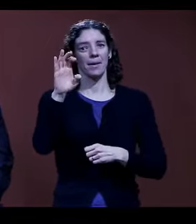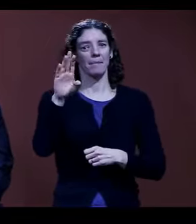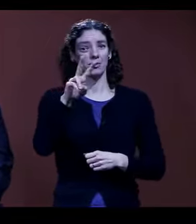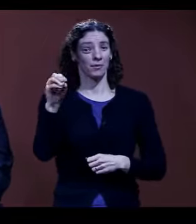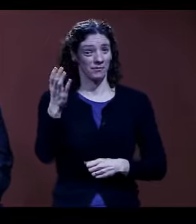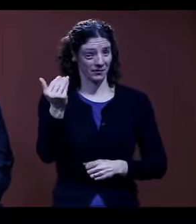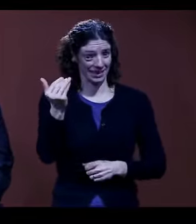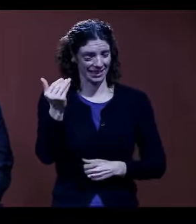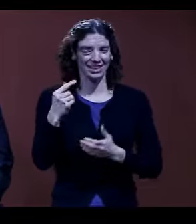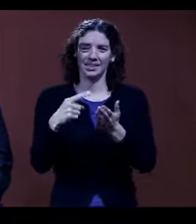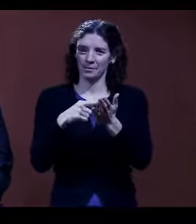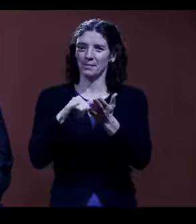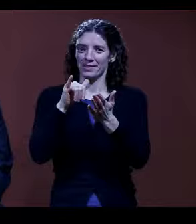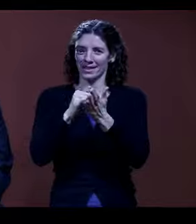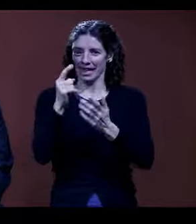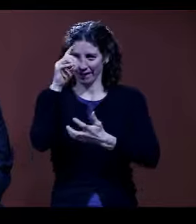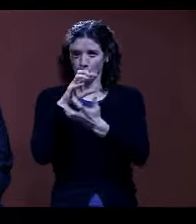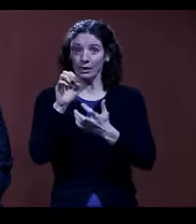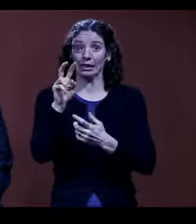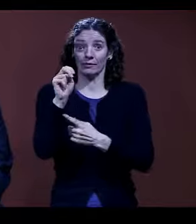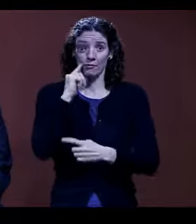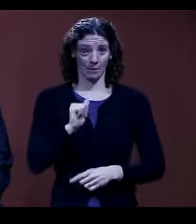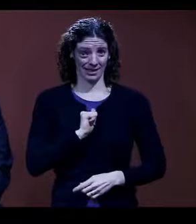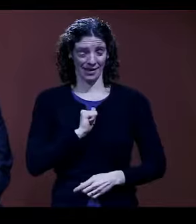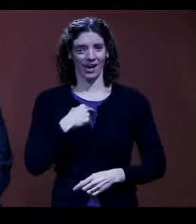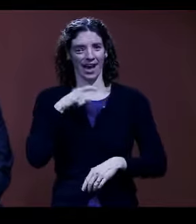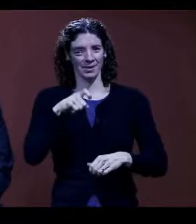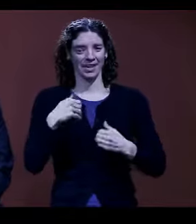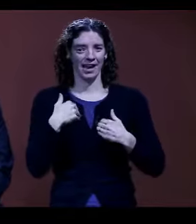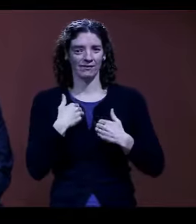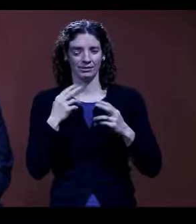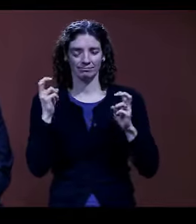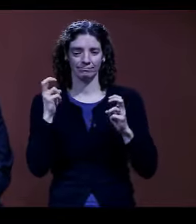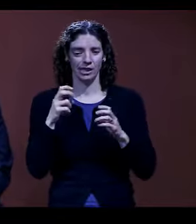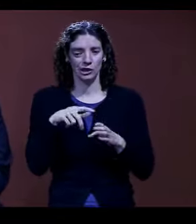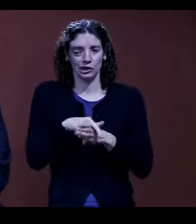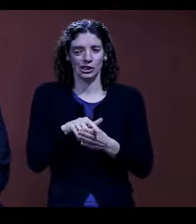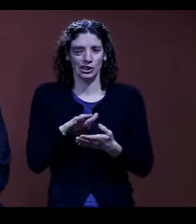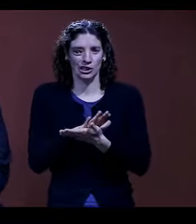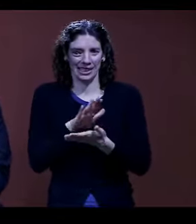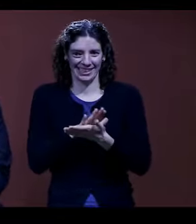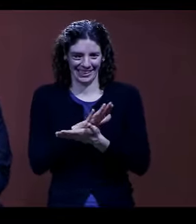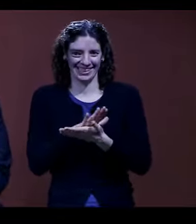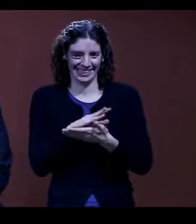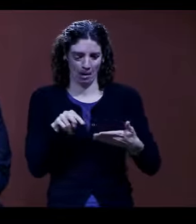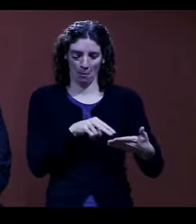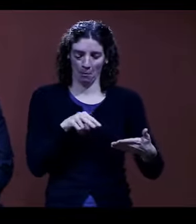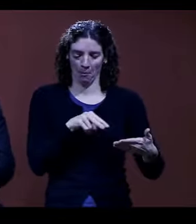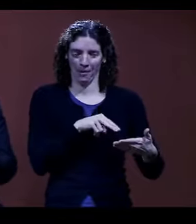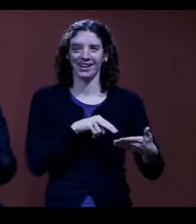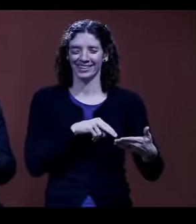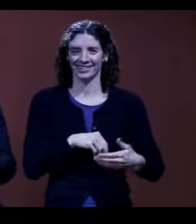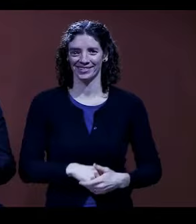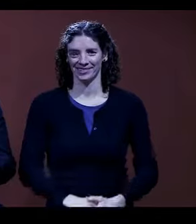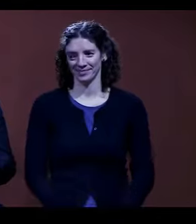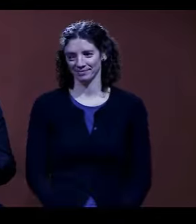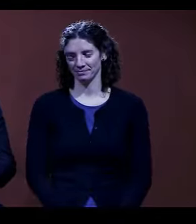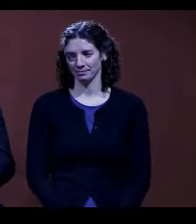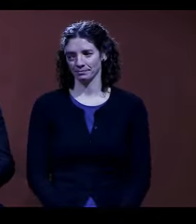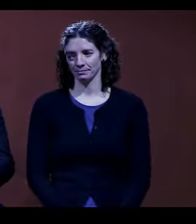confusing, even for me. I have to have a cheat sheet in front of me as I work. So this is